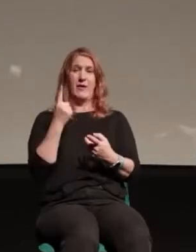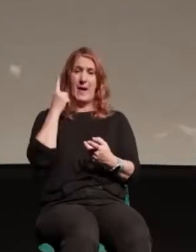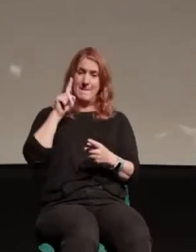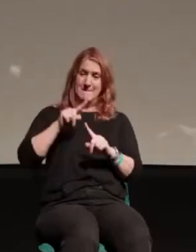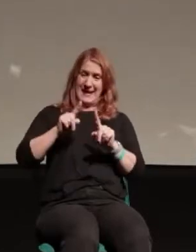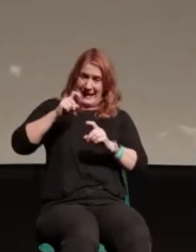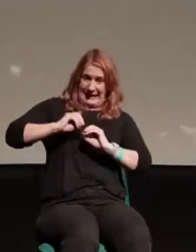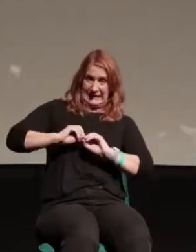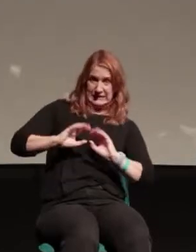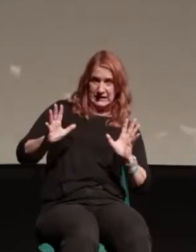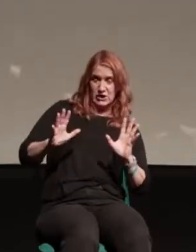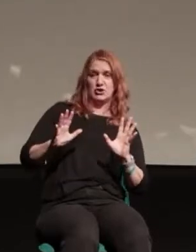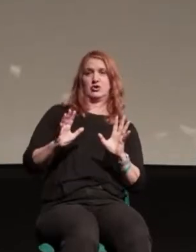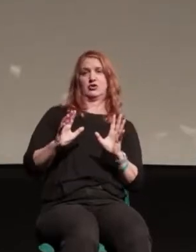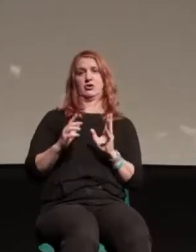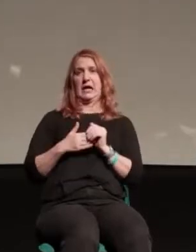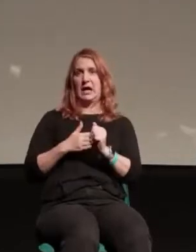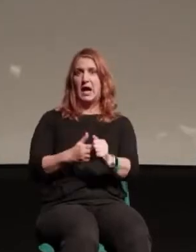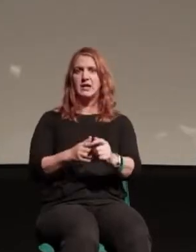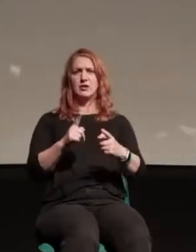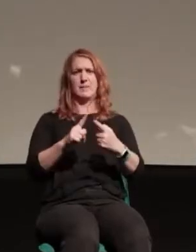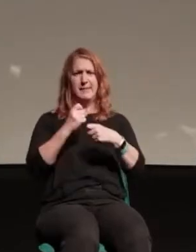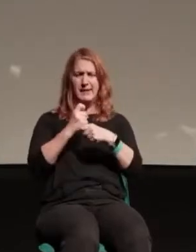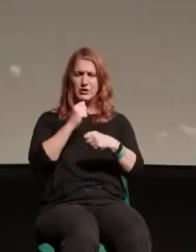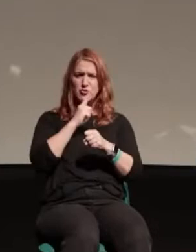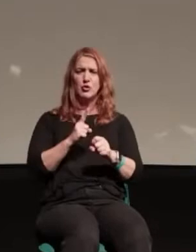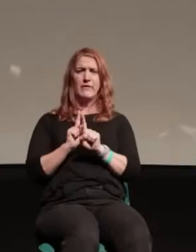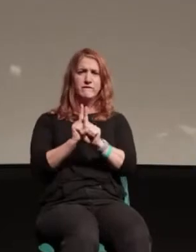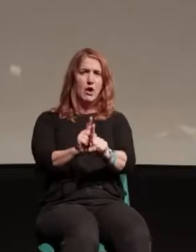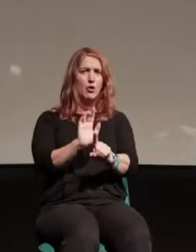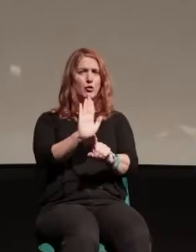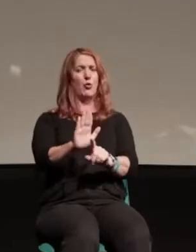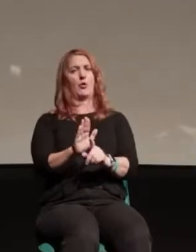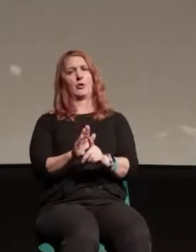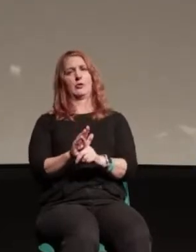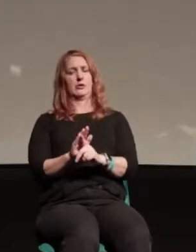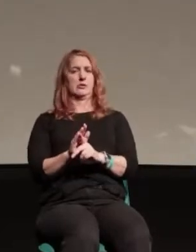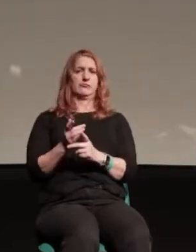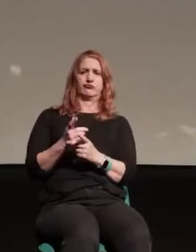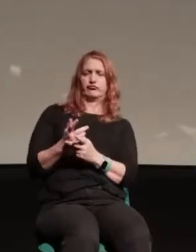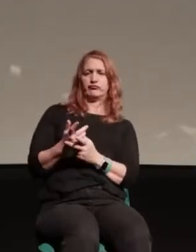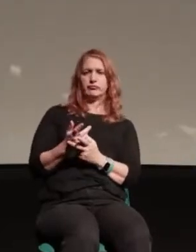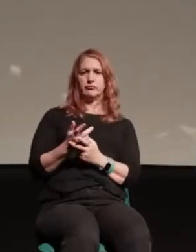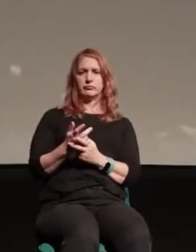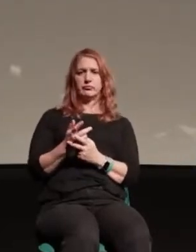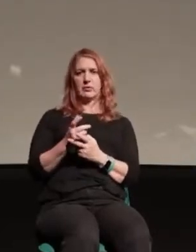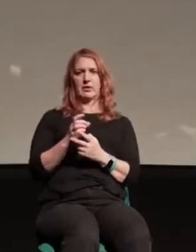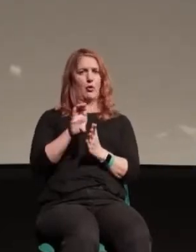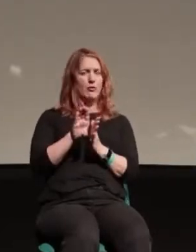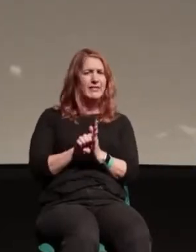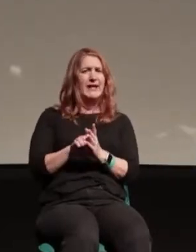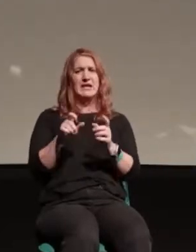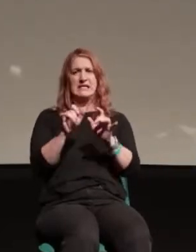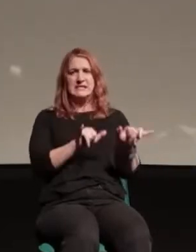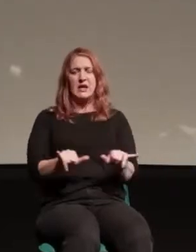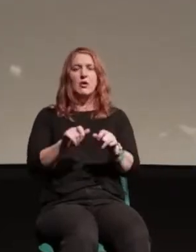certain non-extractive filmmaking practices are consistent with PBS's values, principles, and editorial standards. A lot of this for